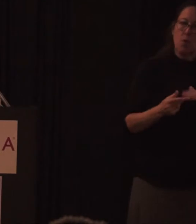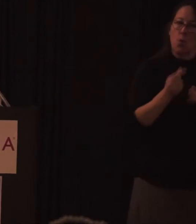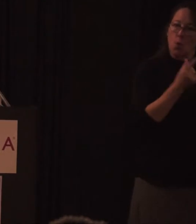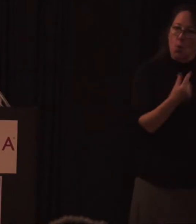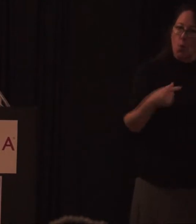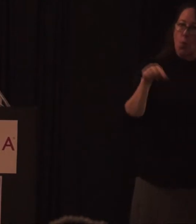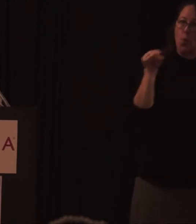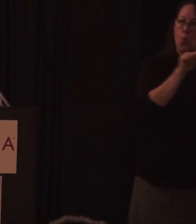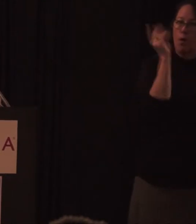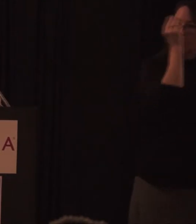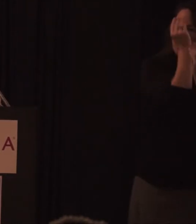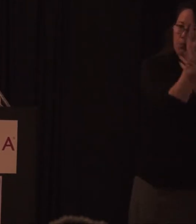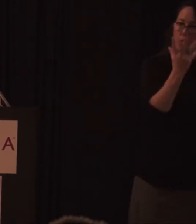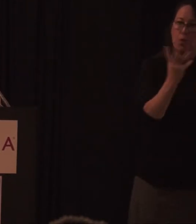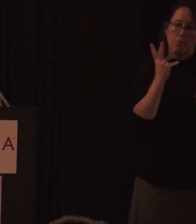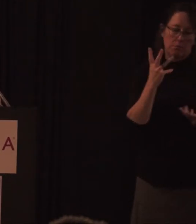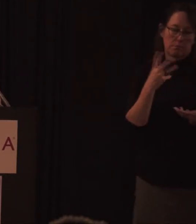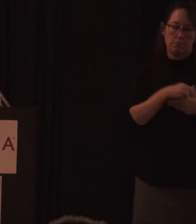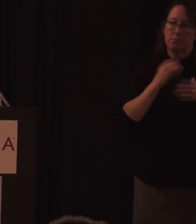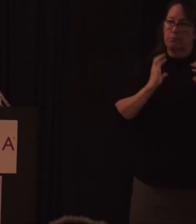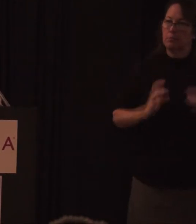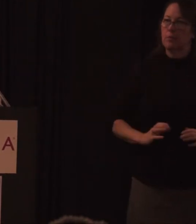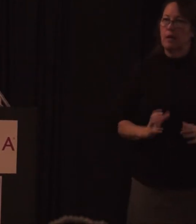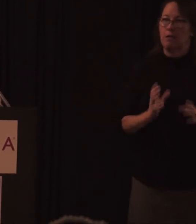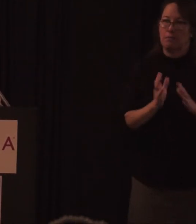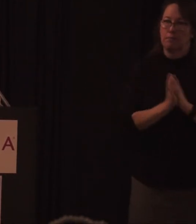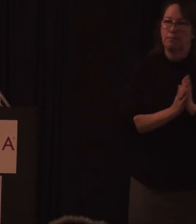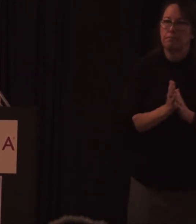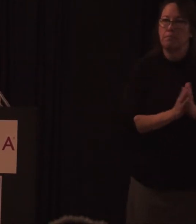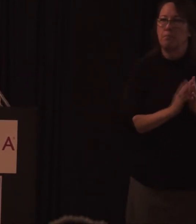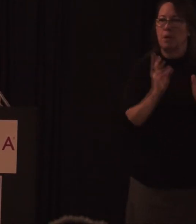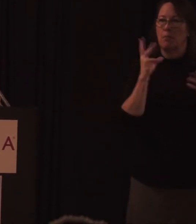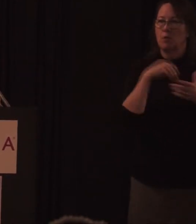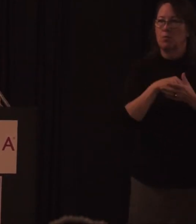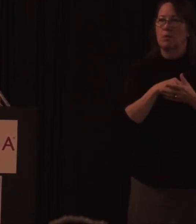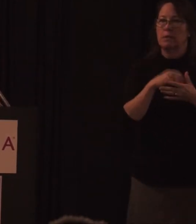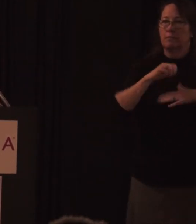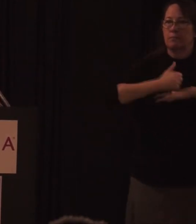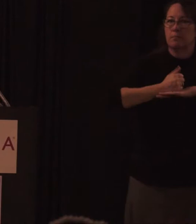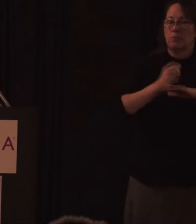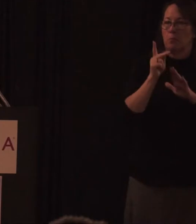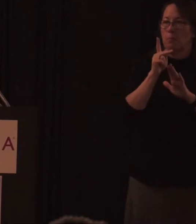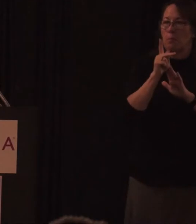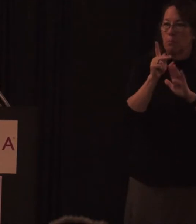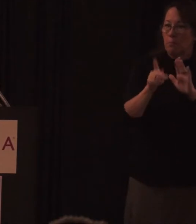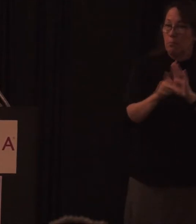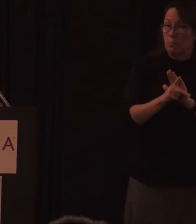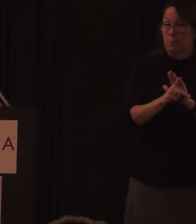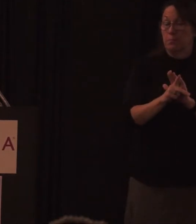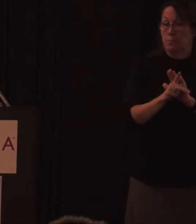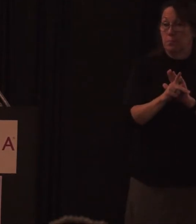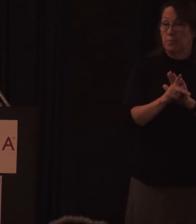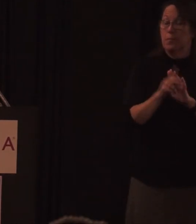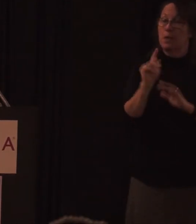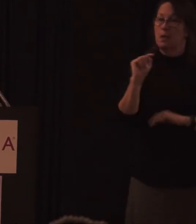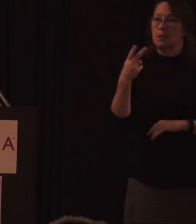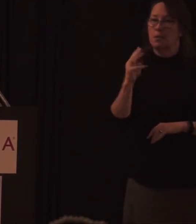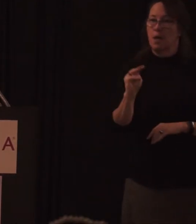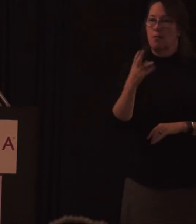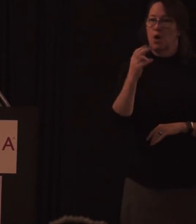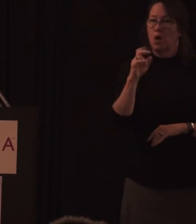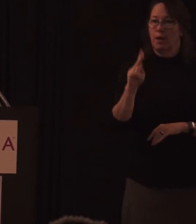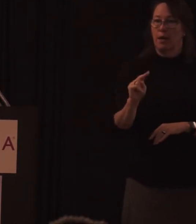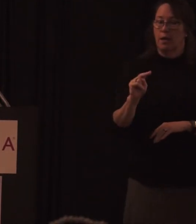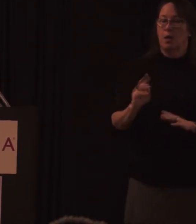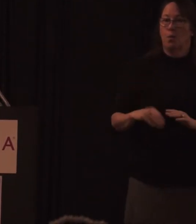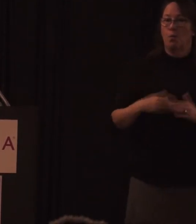high-quality information and engaging citizens as active participants in the formation of public policy. Tom Harkin was born in